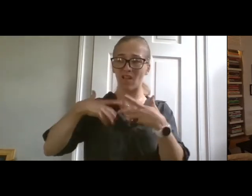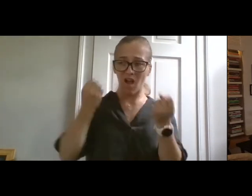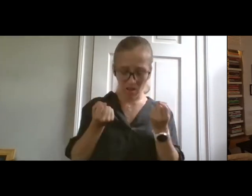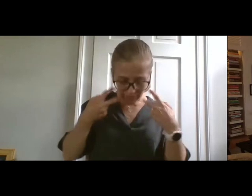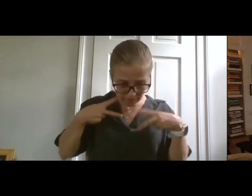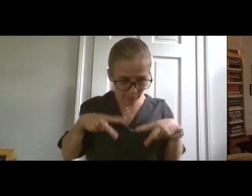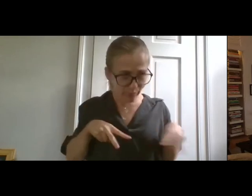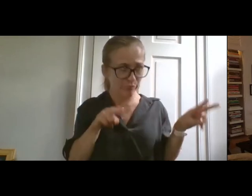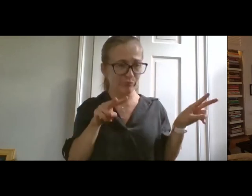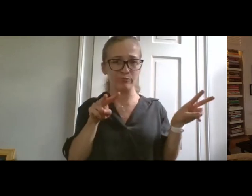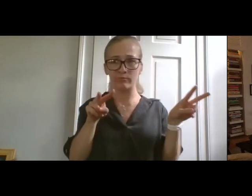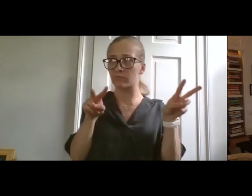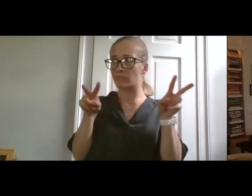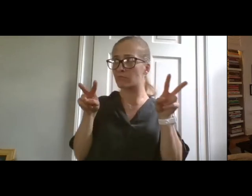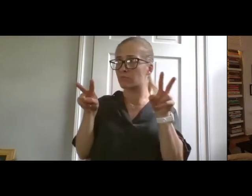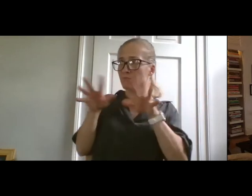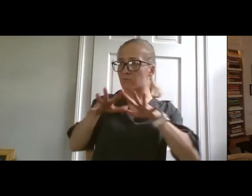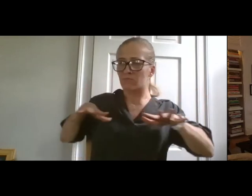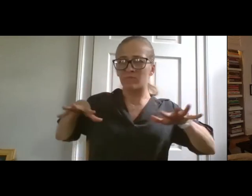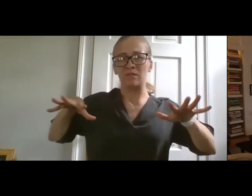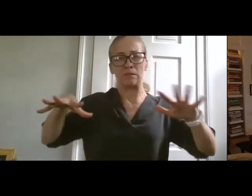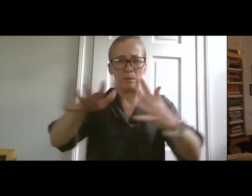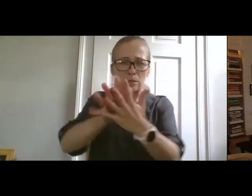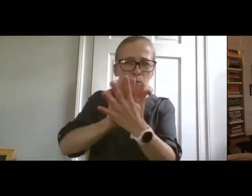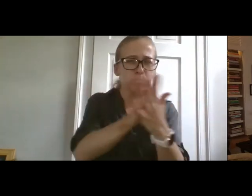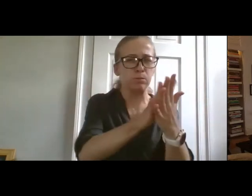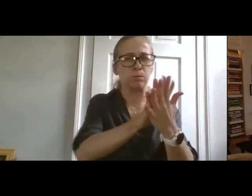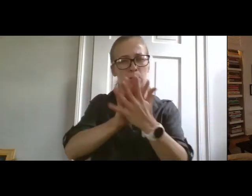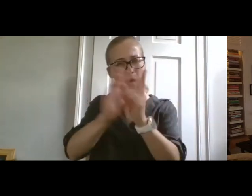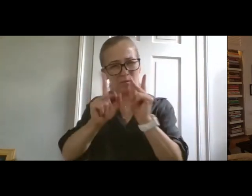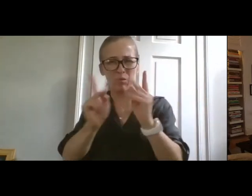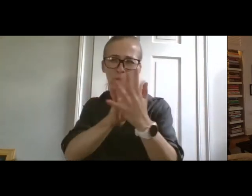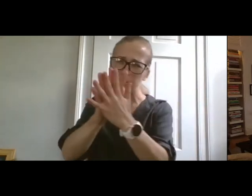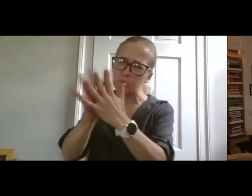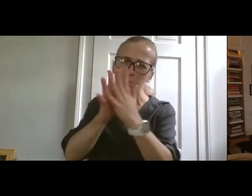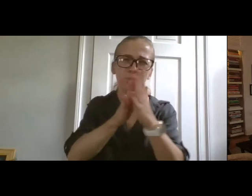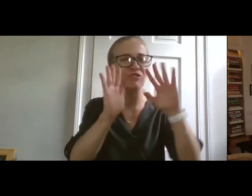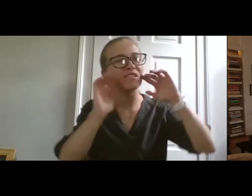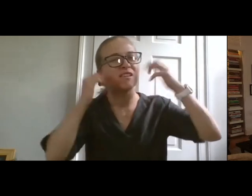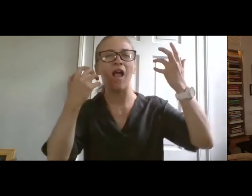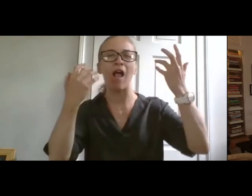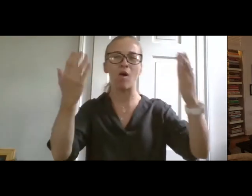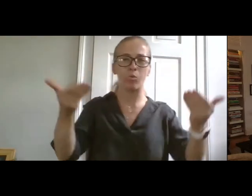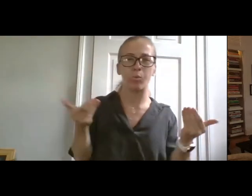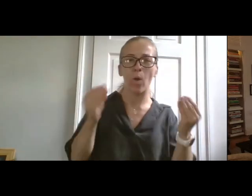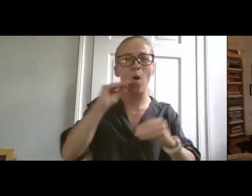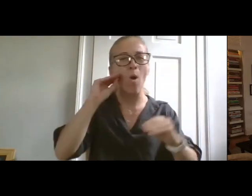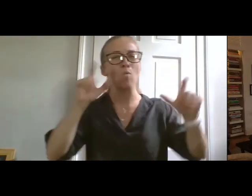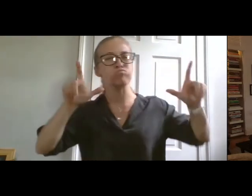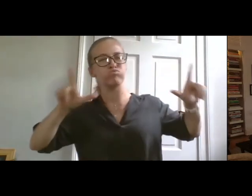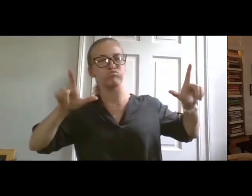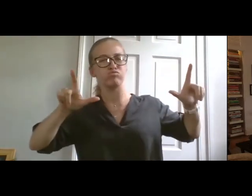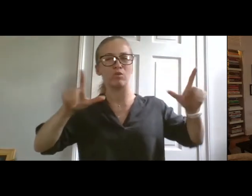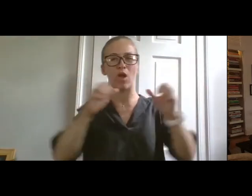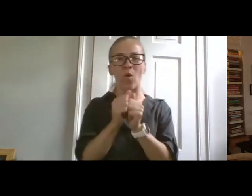around. The platform is packed. People with big smiles, people with welcome home signs, people with